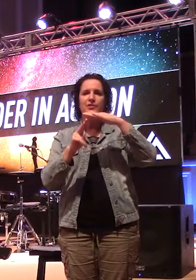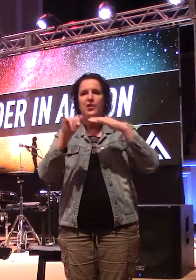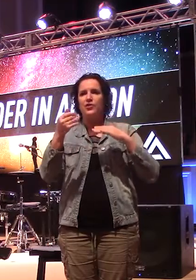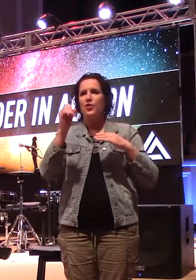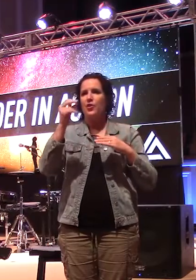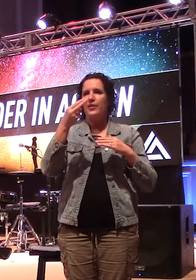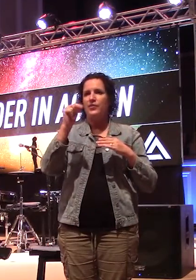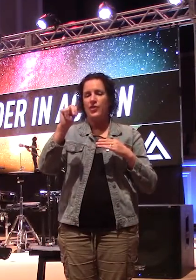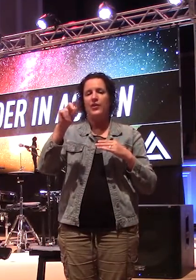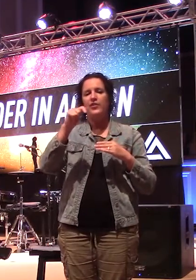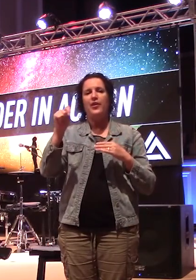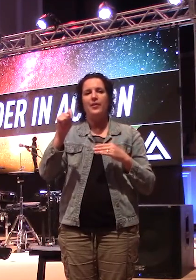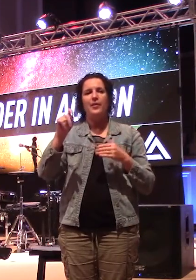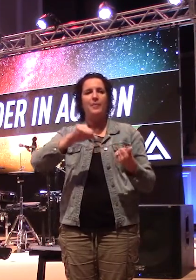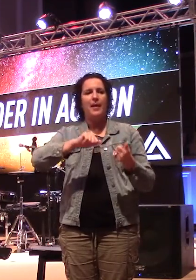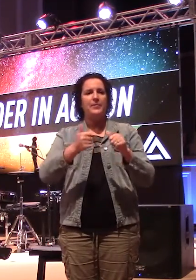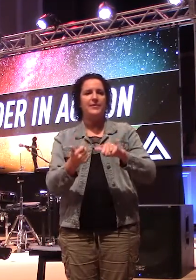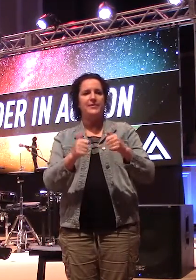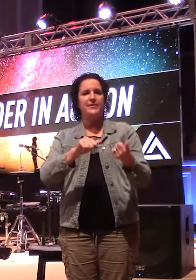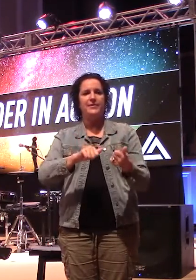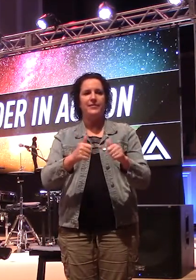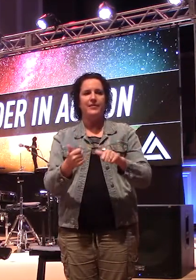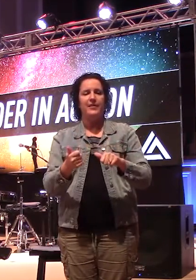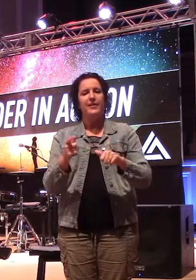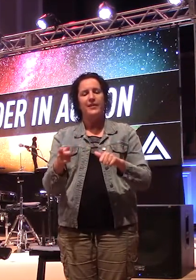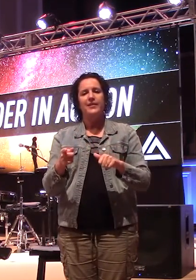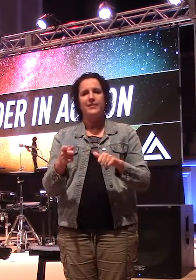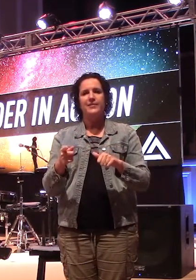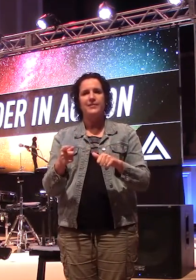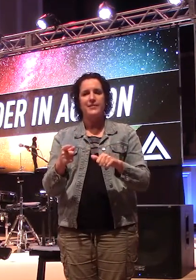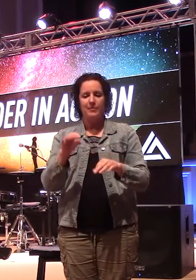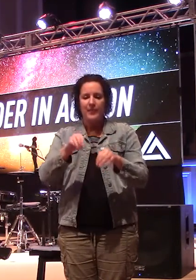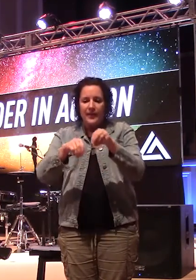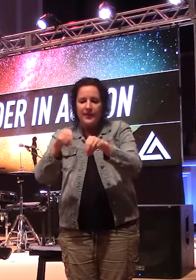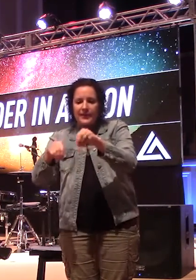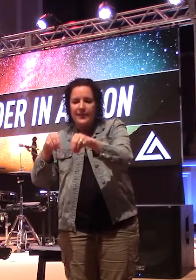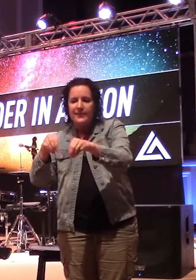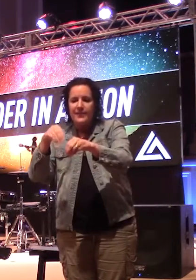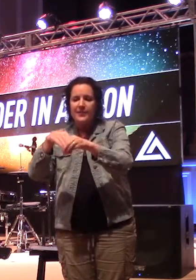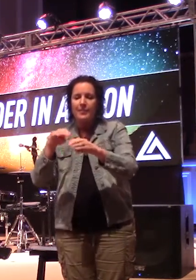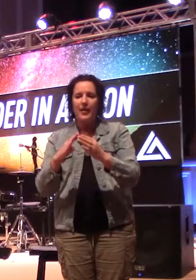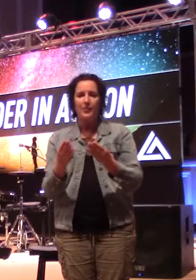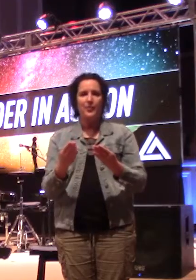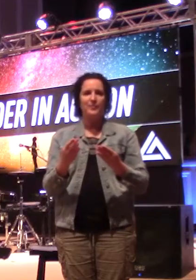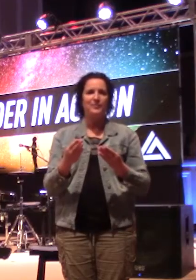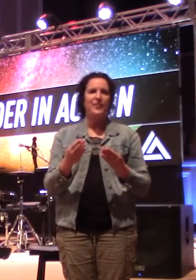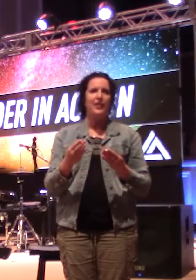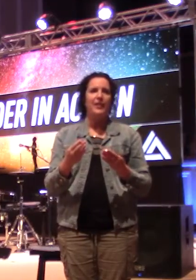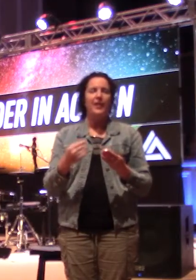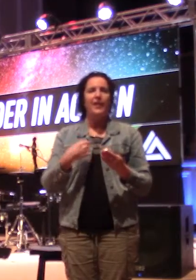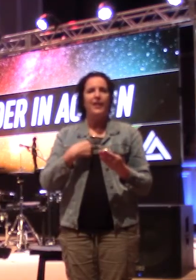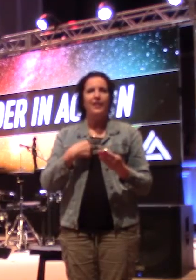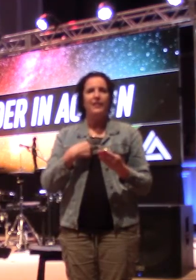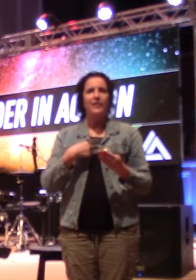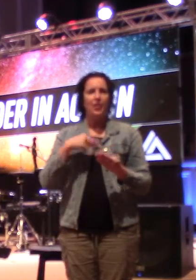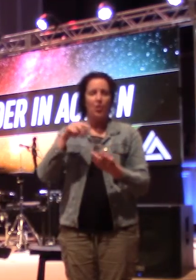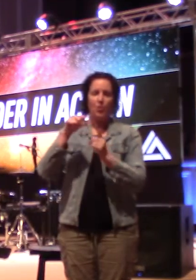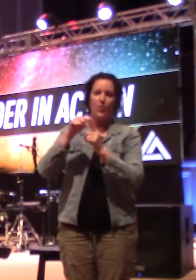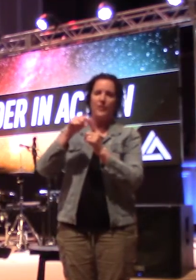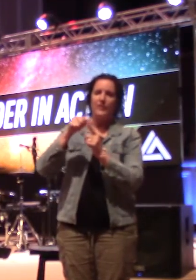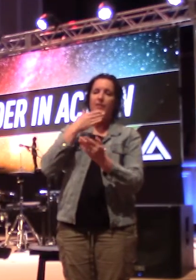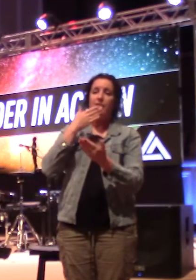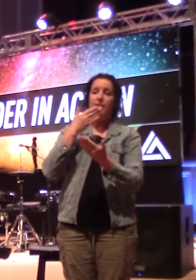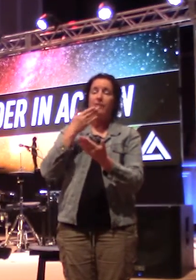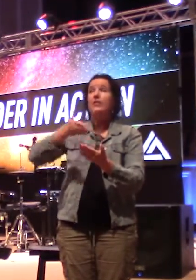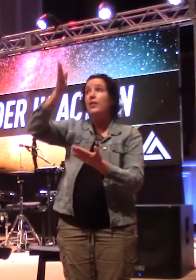ourselves a John the Baptist ministry, kind of sowing seeds of revival. I love verse 8. The word of our God stands forever. That's a